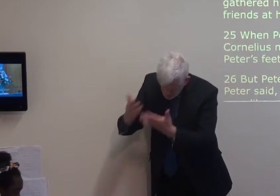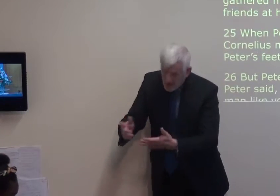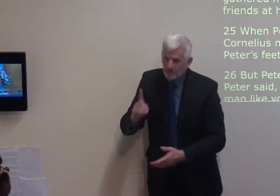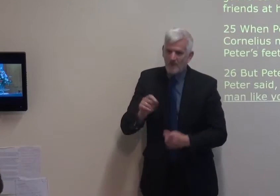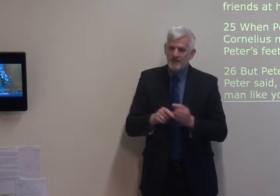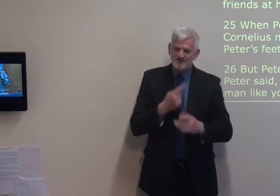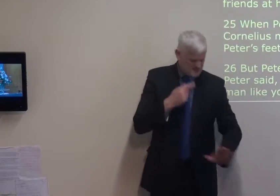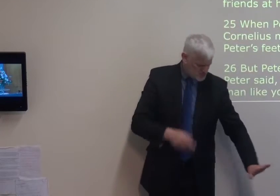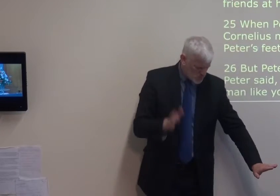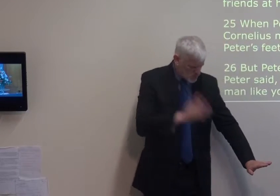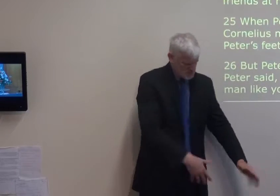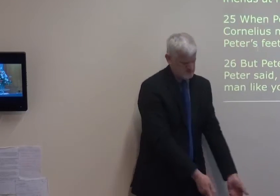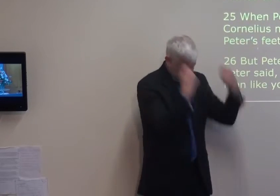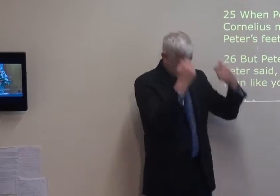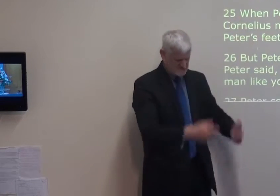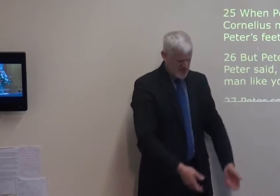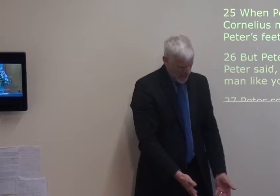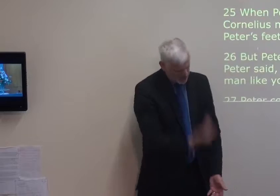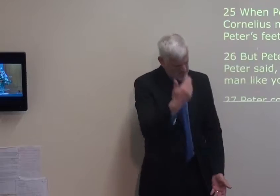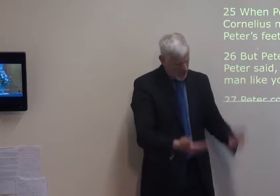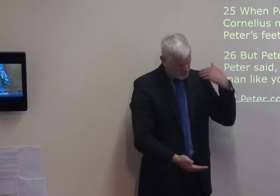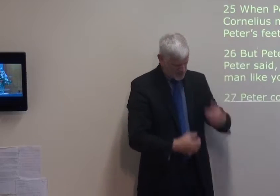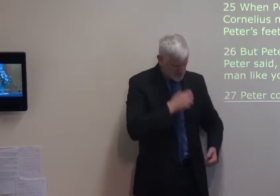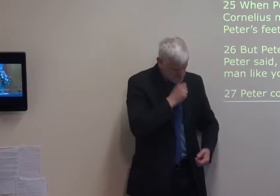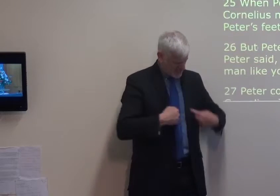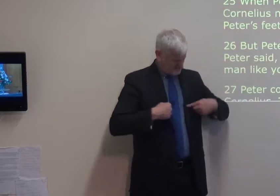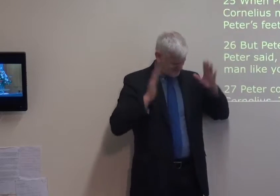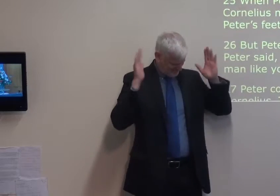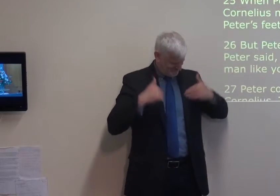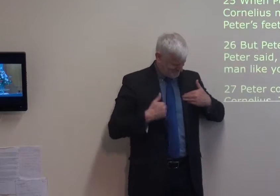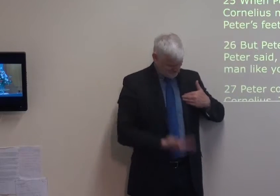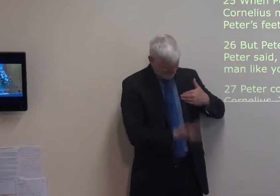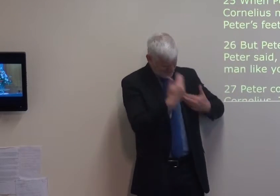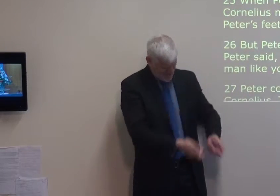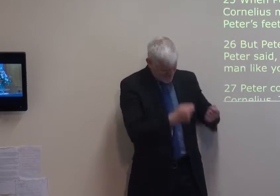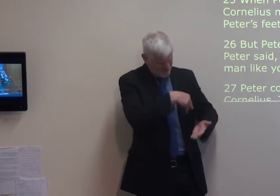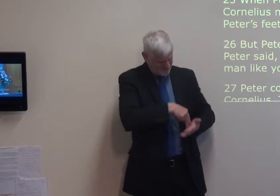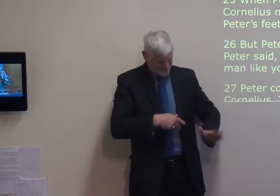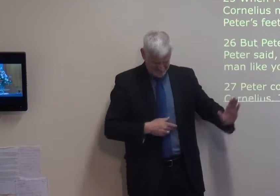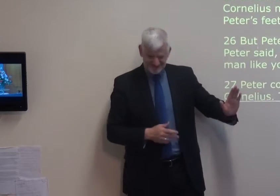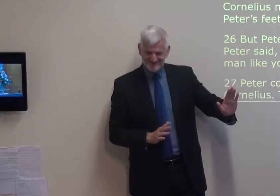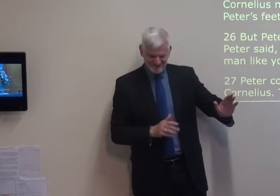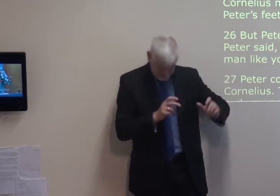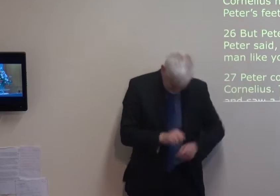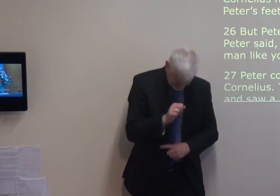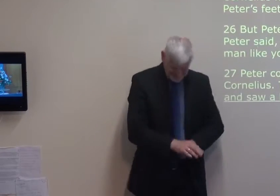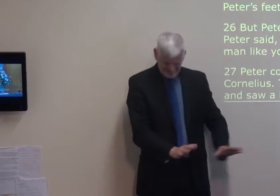Peter took him up, saying, Stand up, I myself also am a man. But as